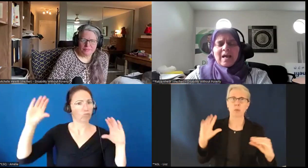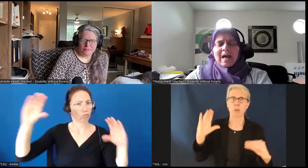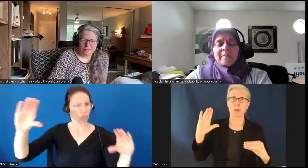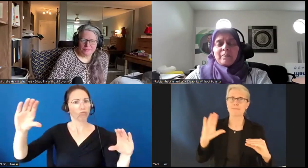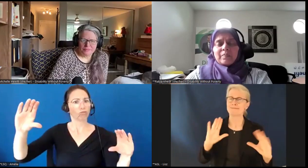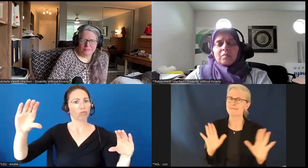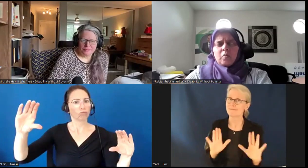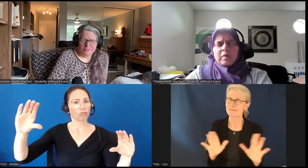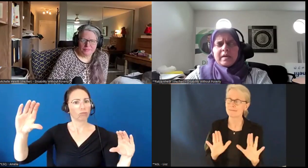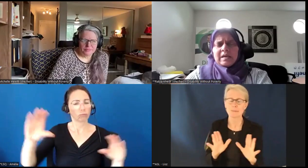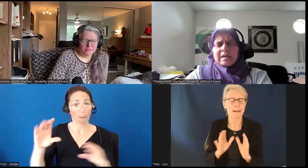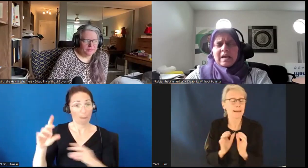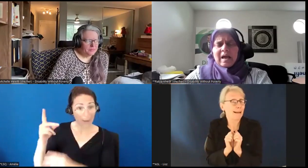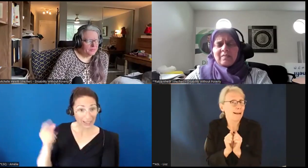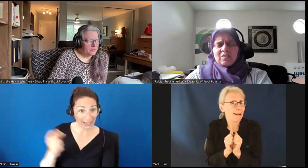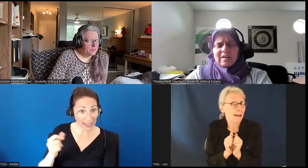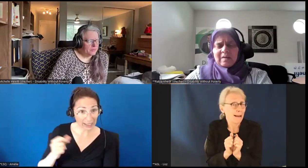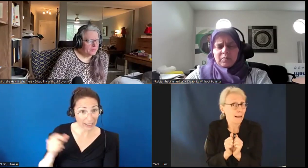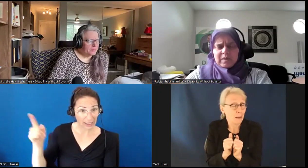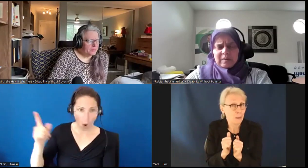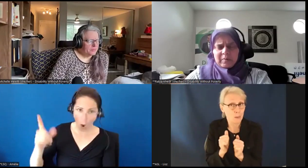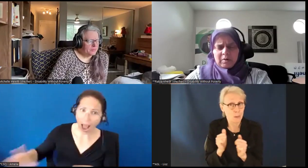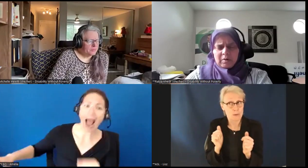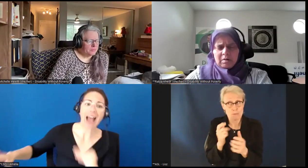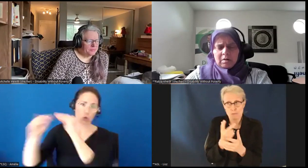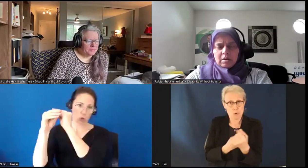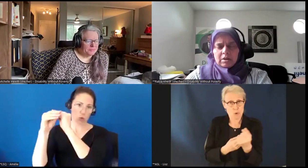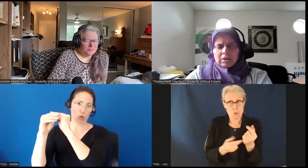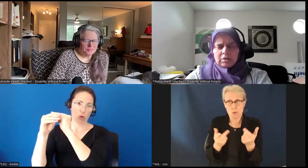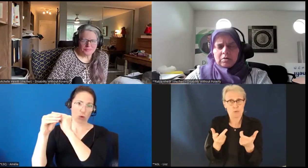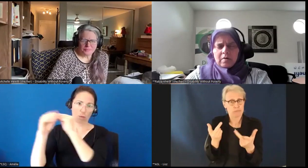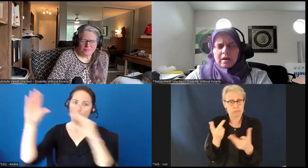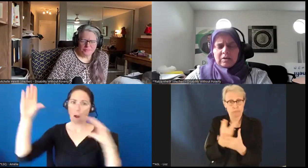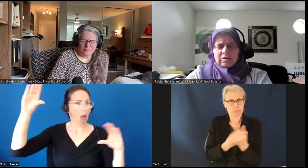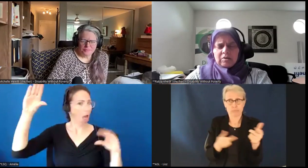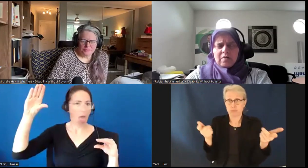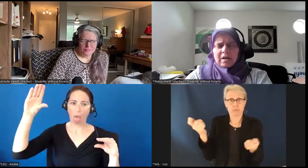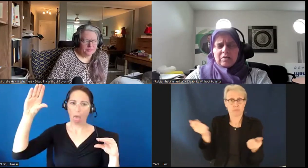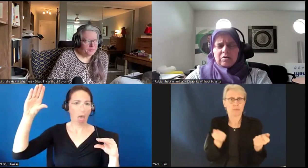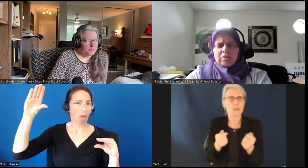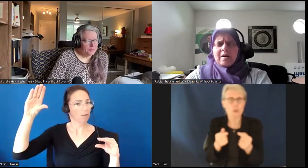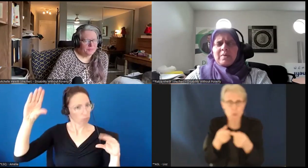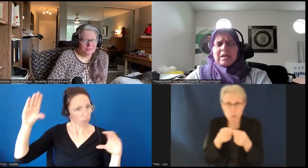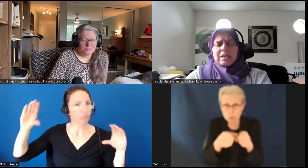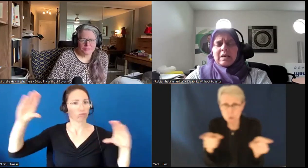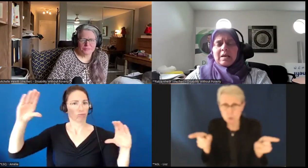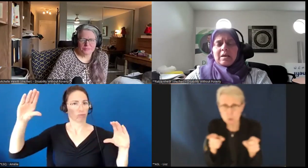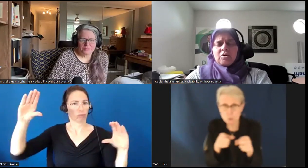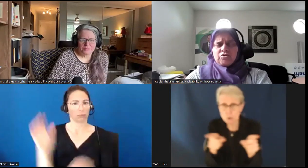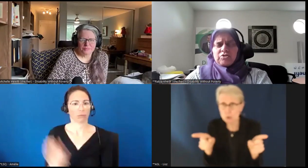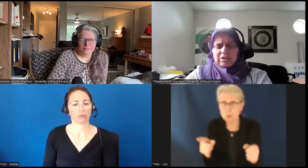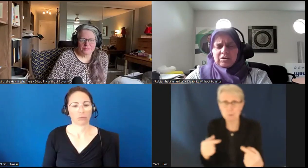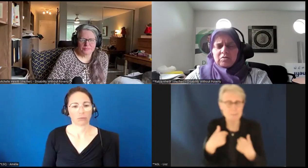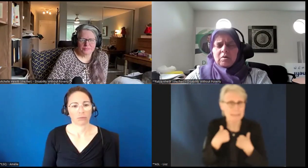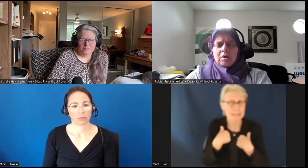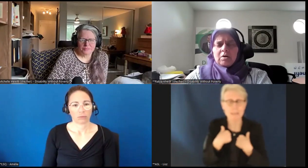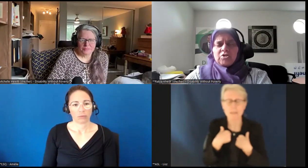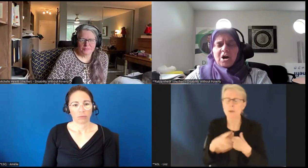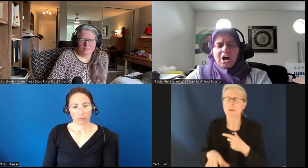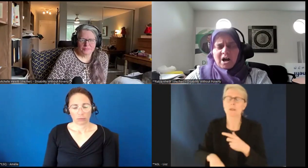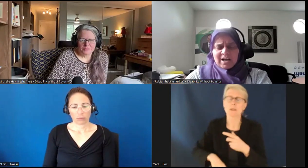is that we, as disabled people, you and you and you and me,